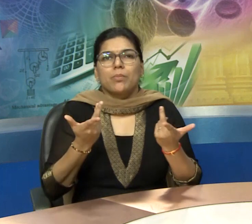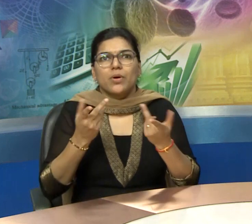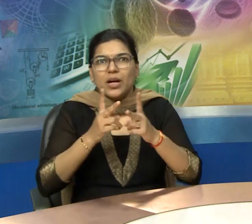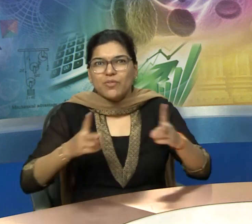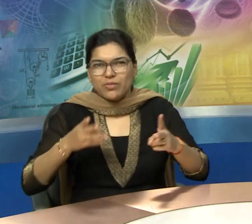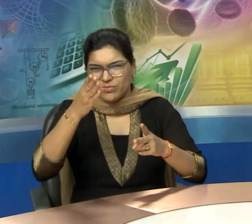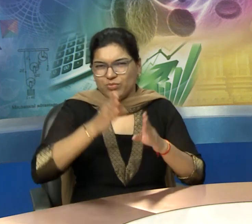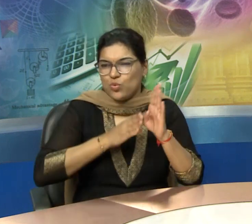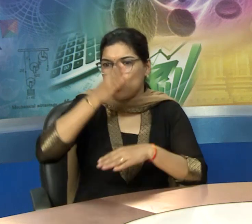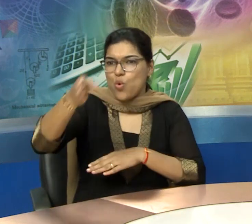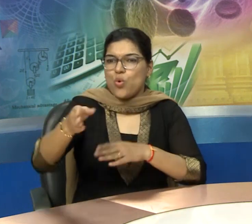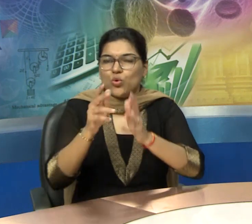specialized source of information.